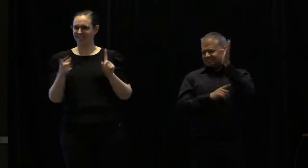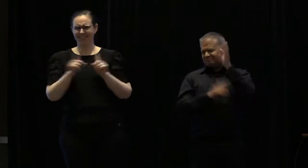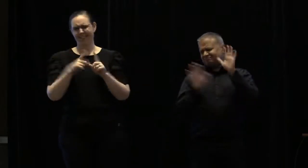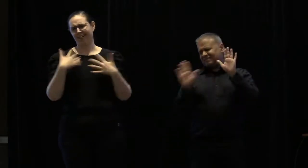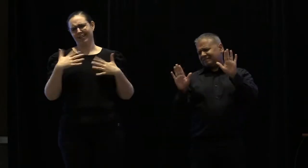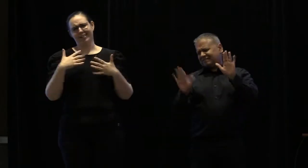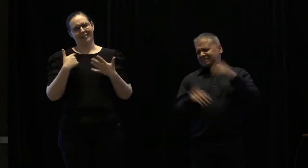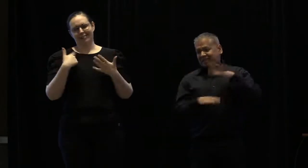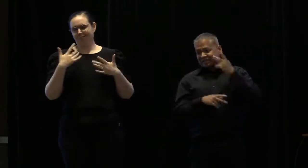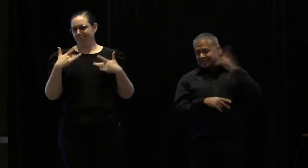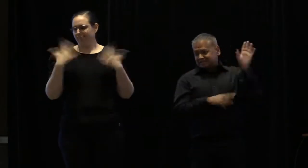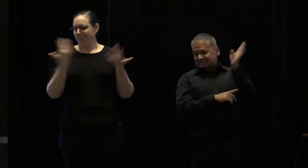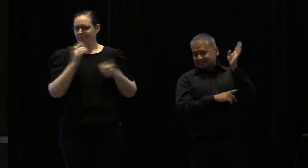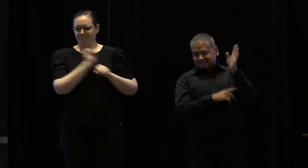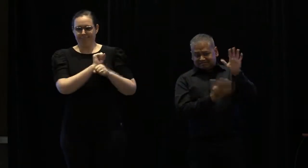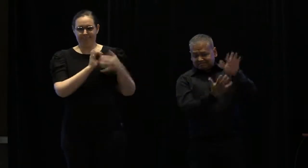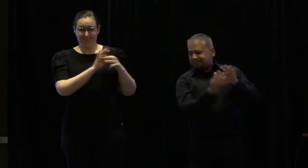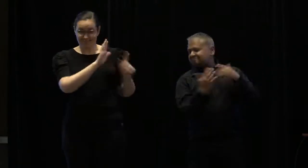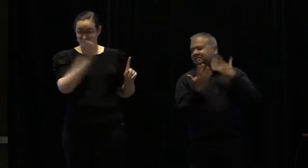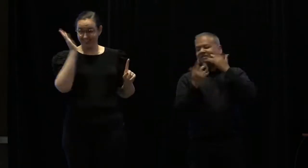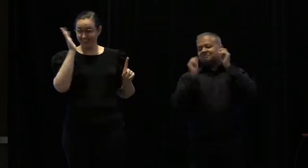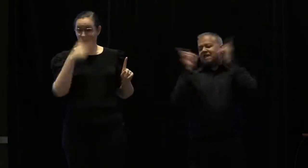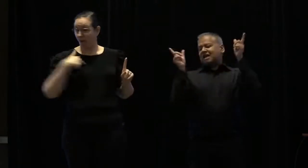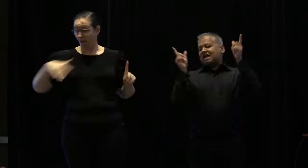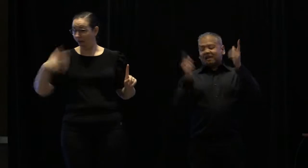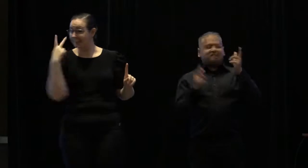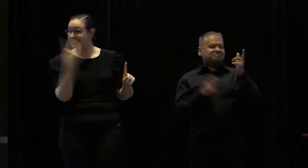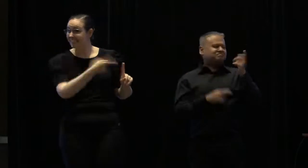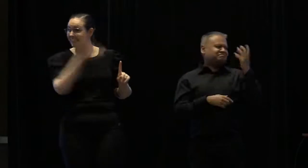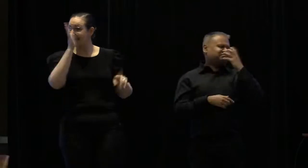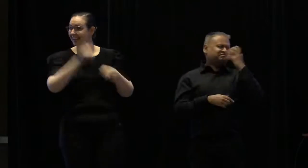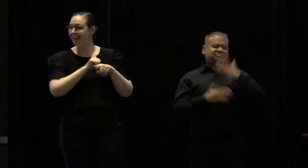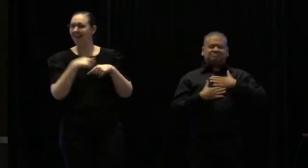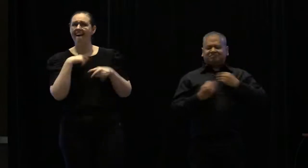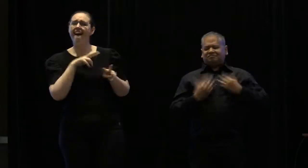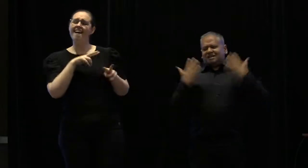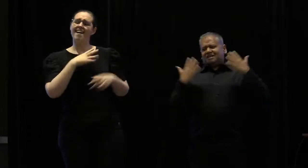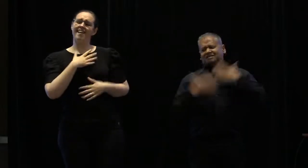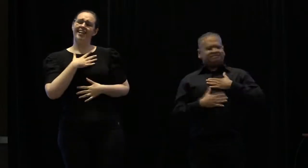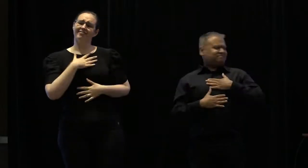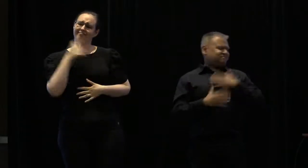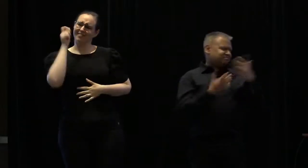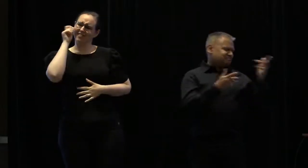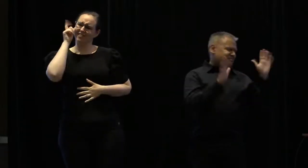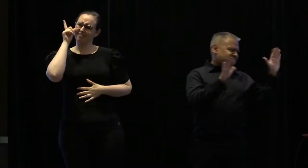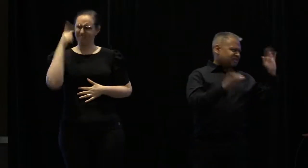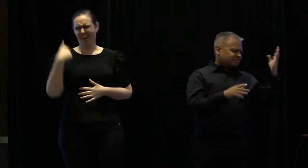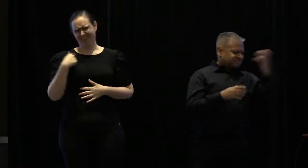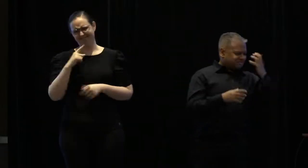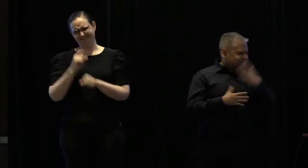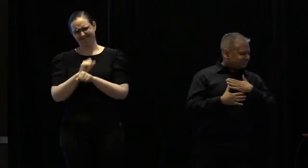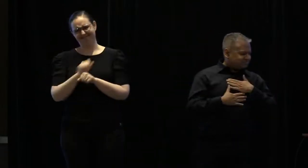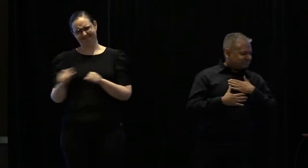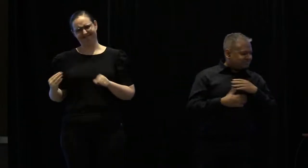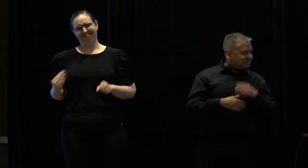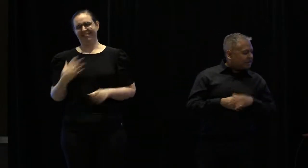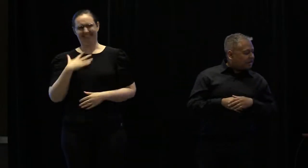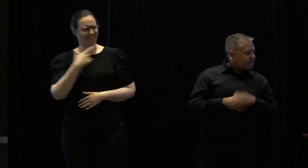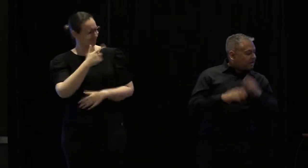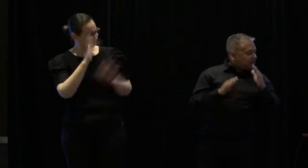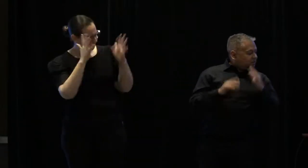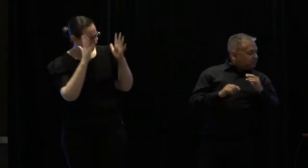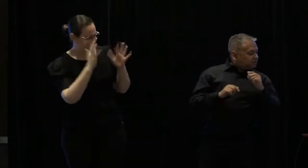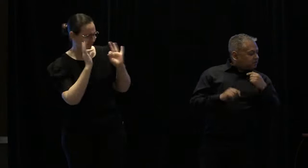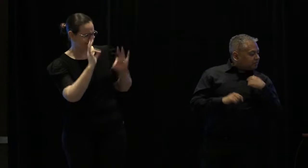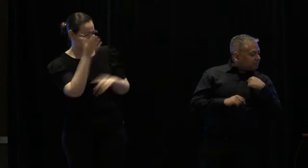to be working with Reki. And I hadn't seen her speech ahead of time. I wanted to leave it a surprise, and I have to say it was very